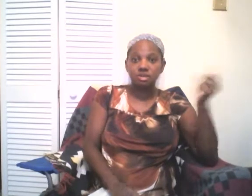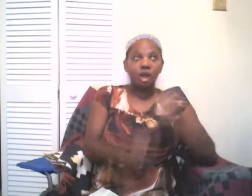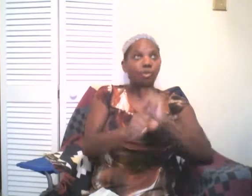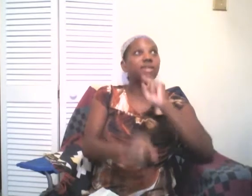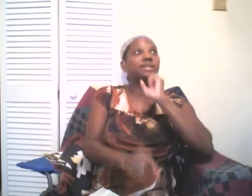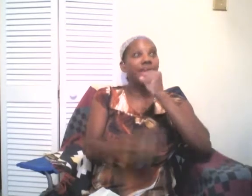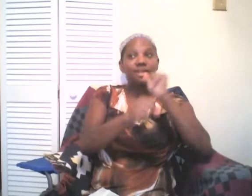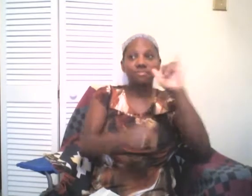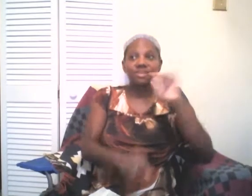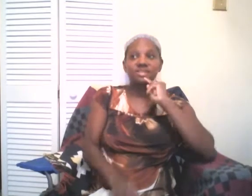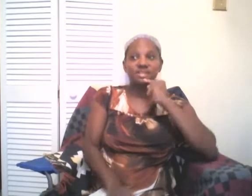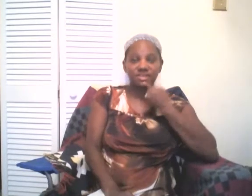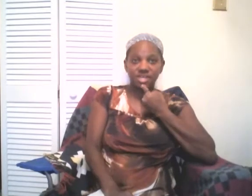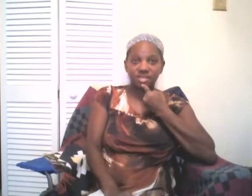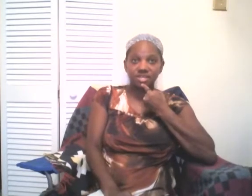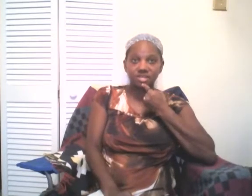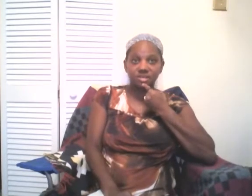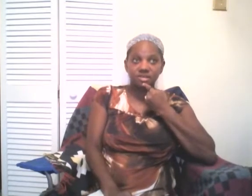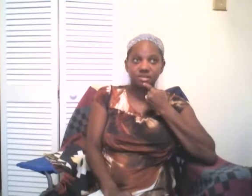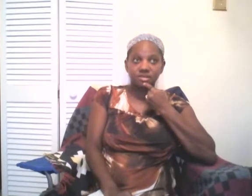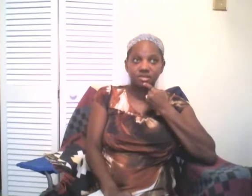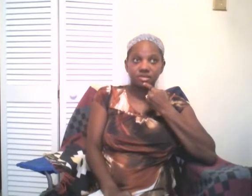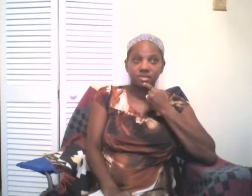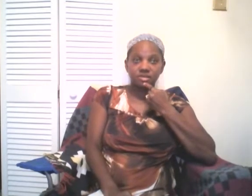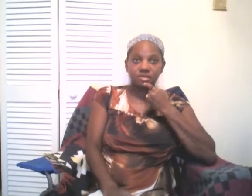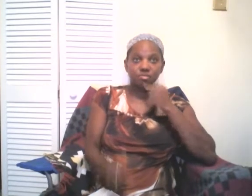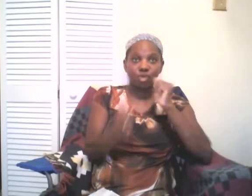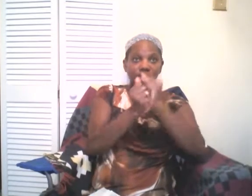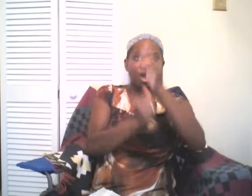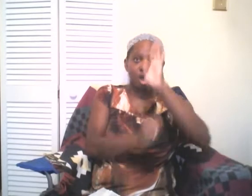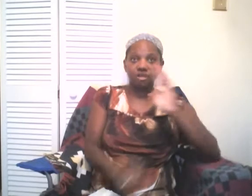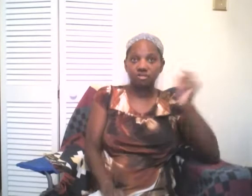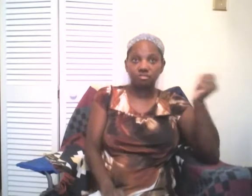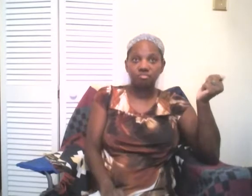Are we taking this serious with God?